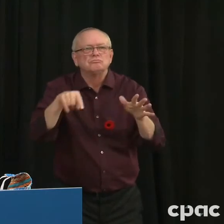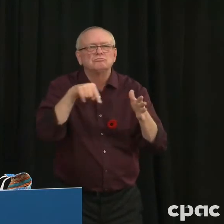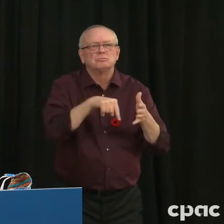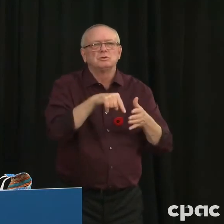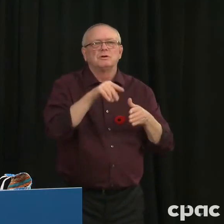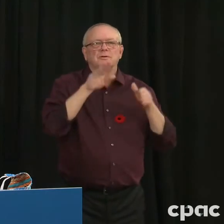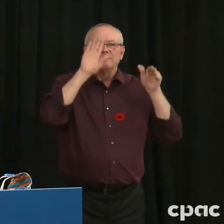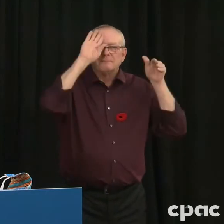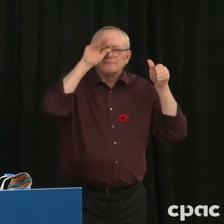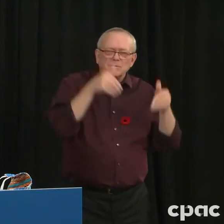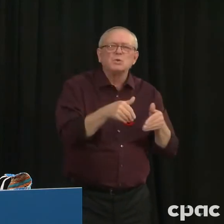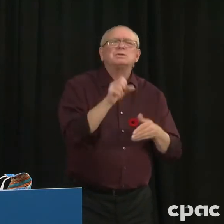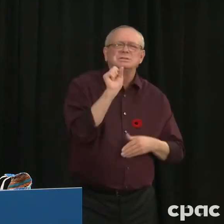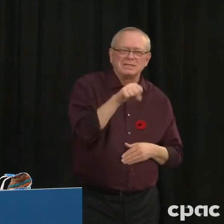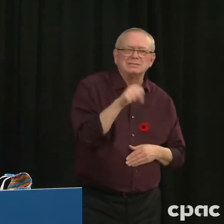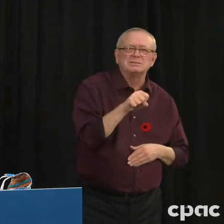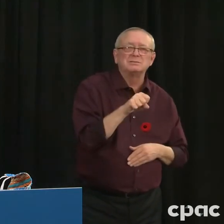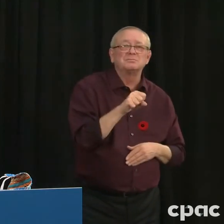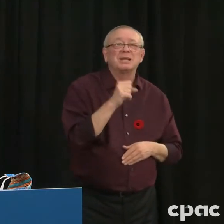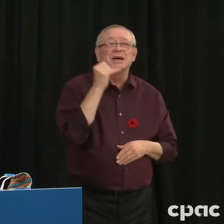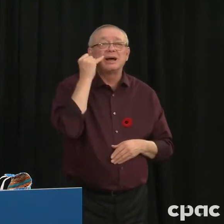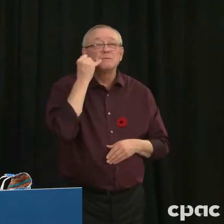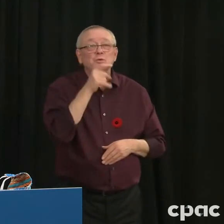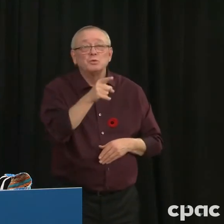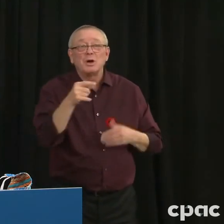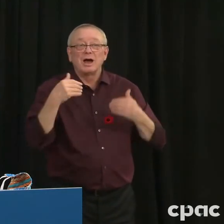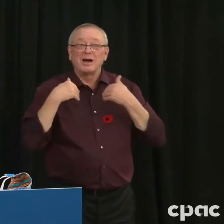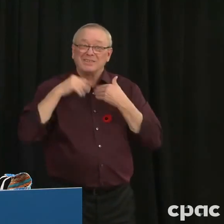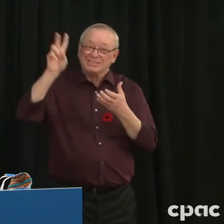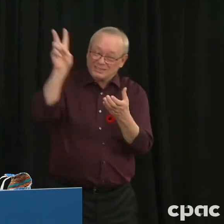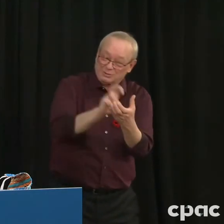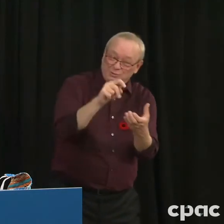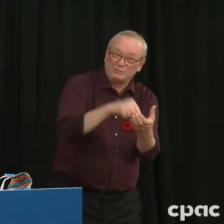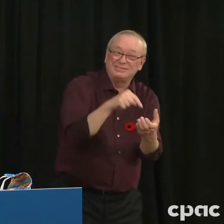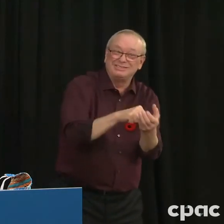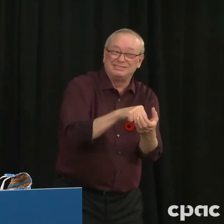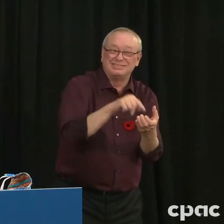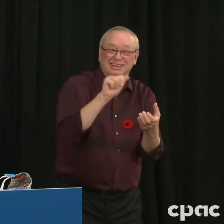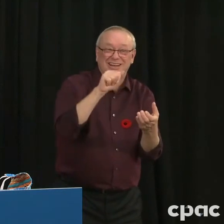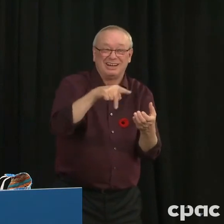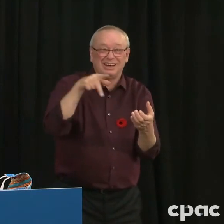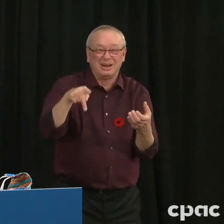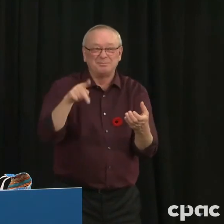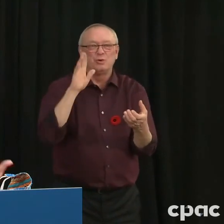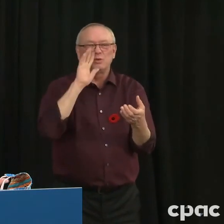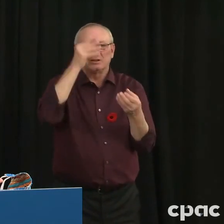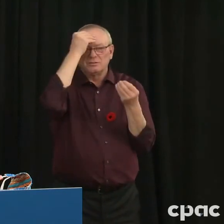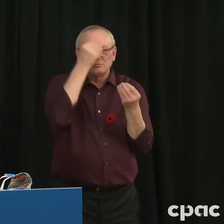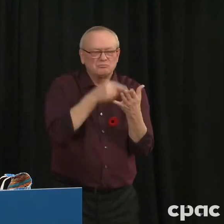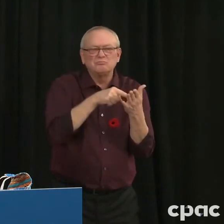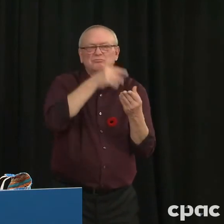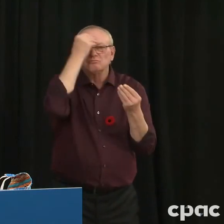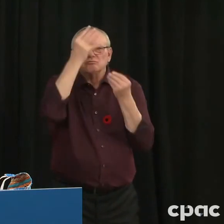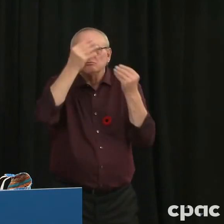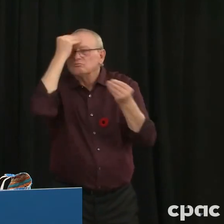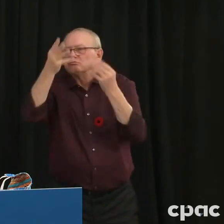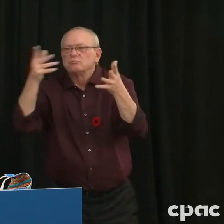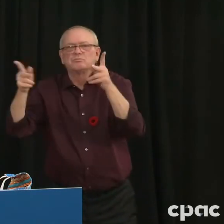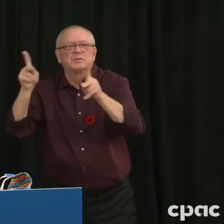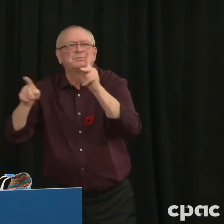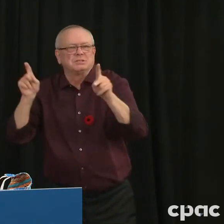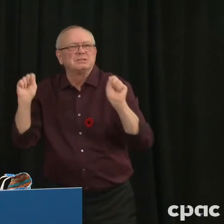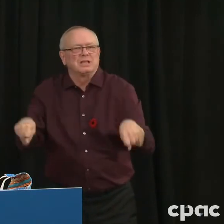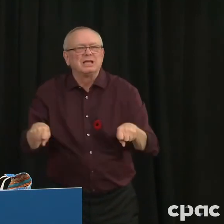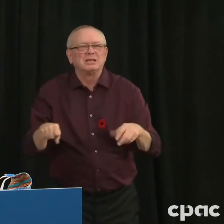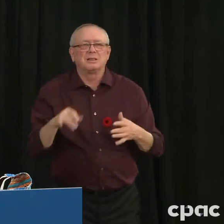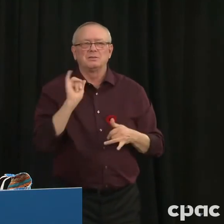exposed. So that app remains effective for those who've downloaded it and can be a help for us in that 40% or